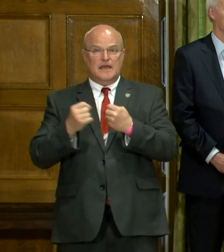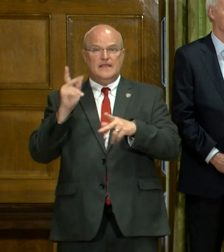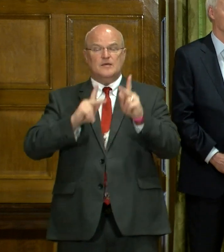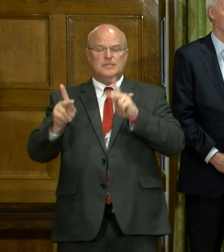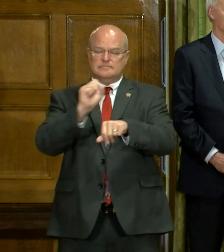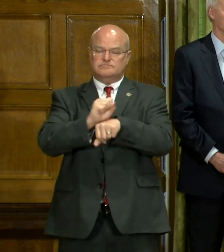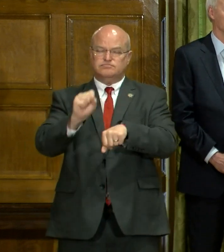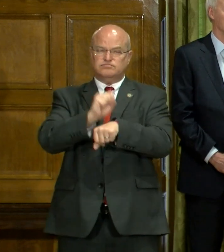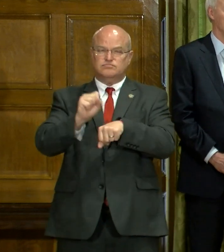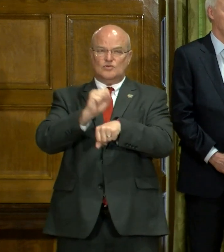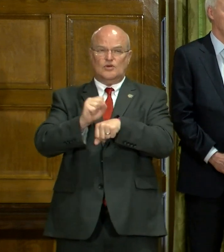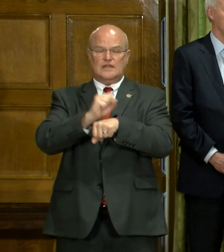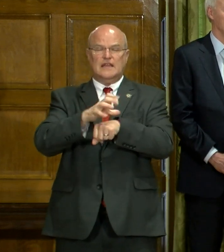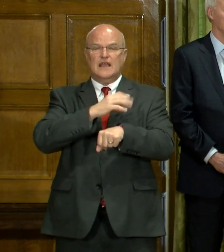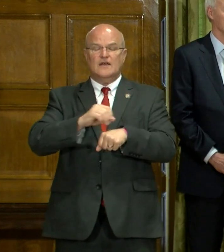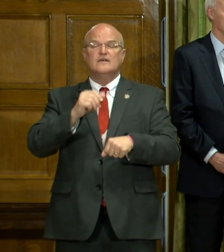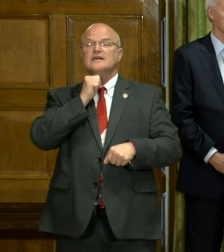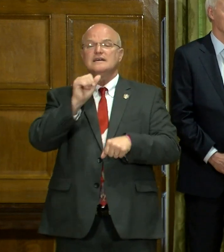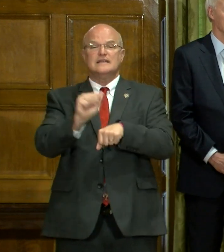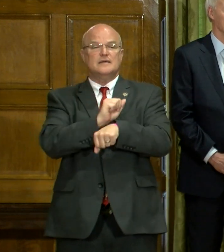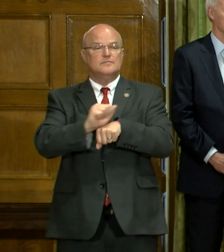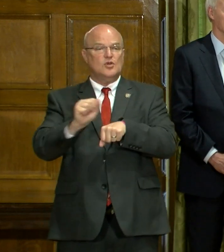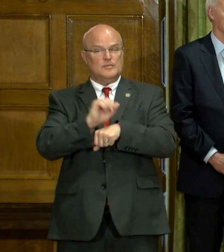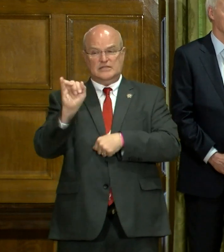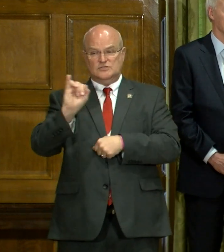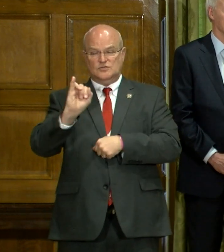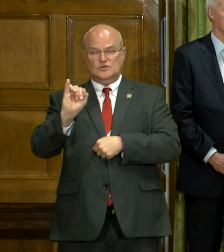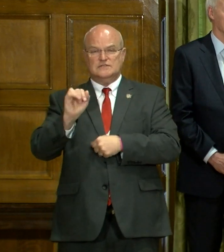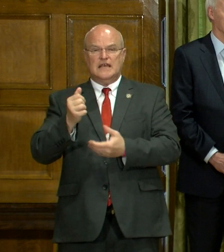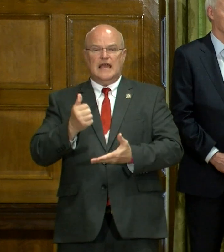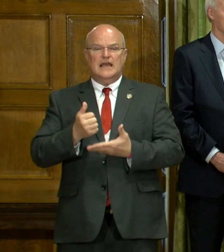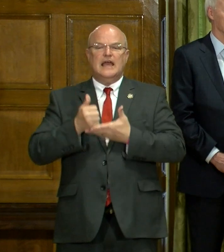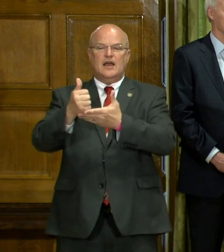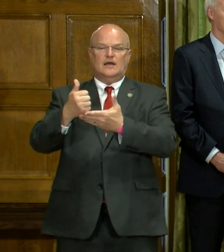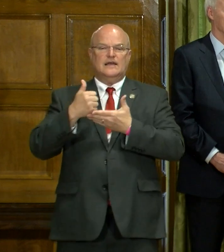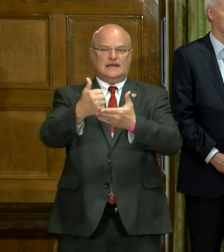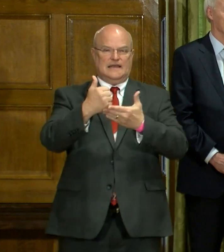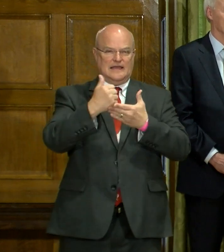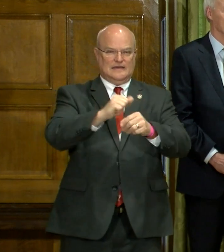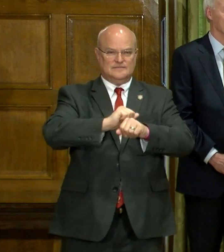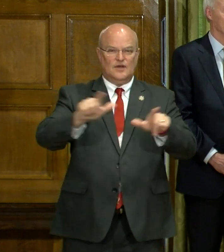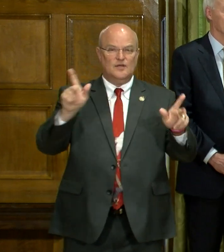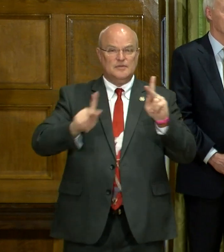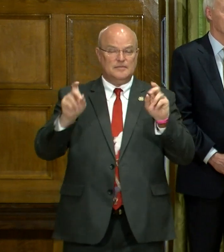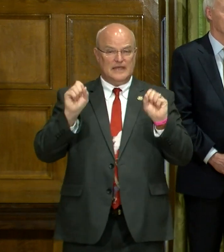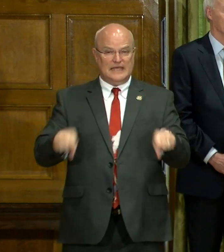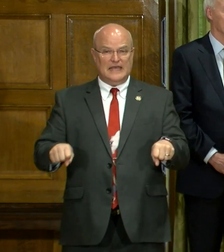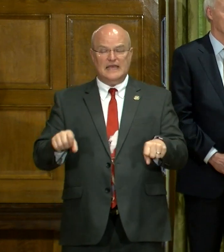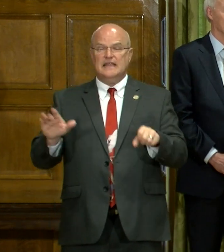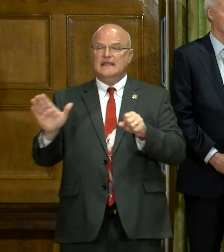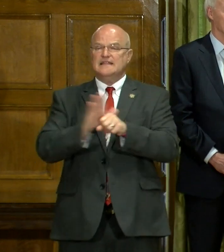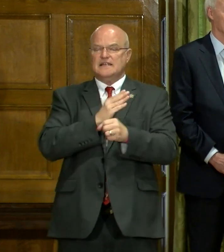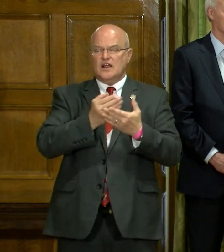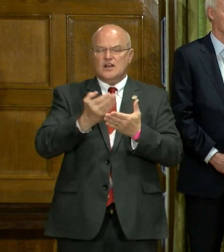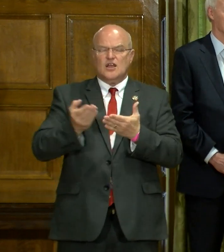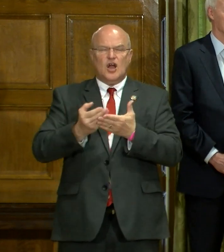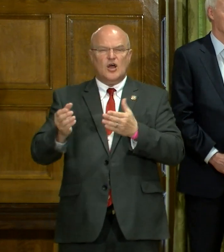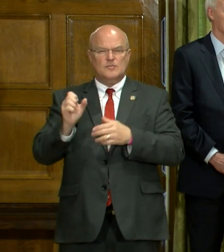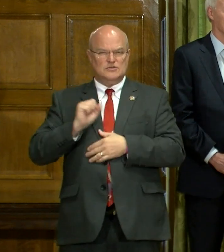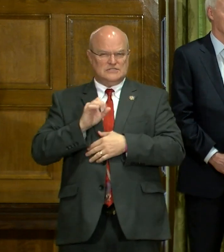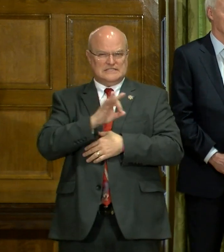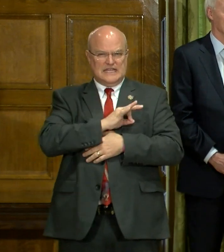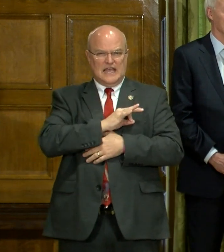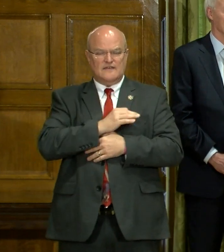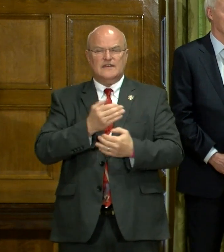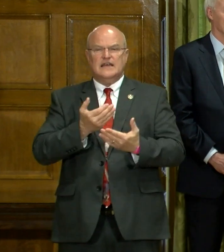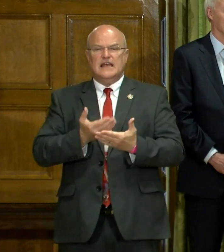the front lines of our unemployment insurance, trying to get the help out to everyone there, and then our entire commerce staff, who is obviously trying to